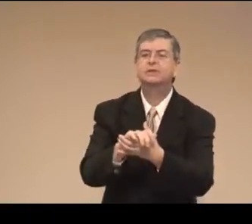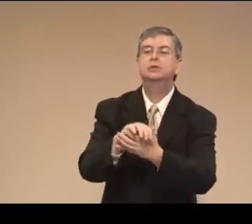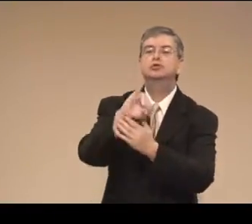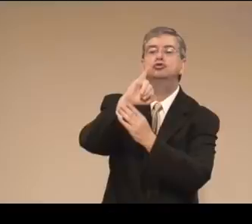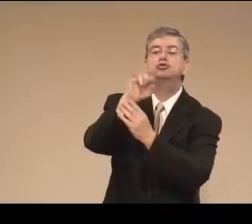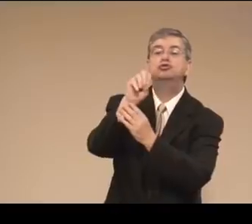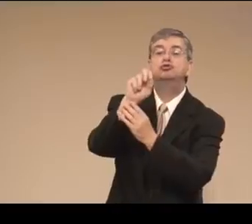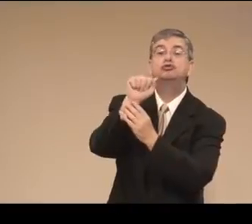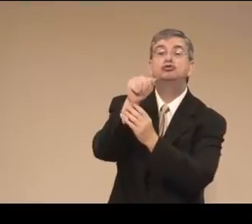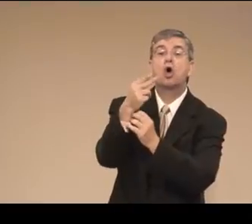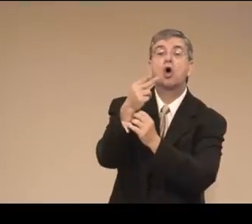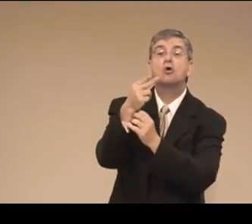I believe